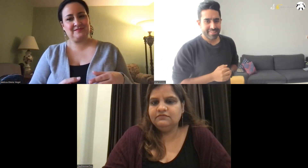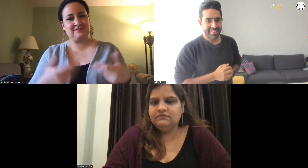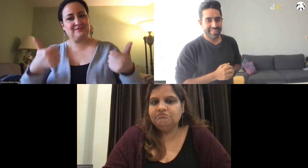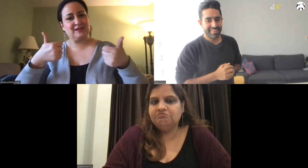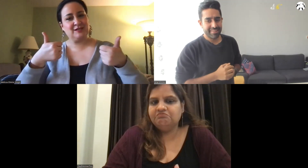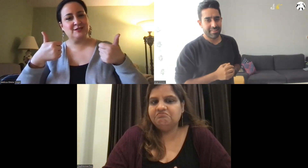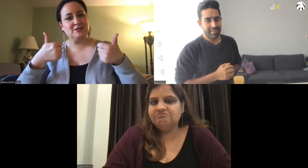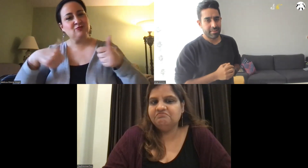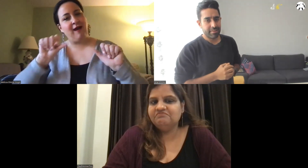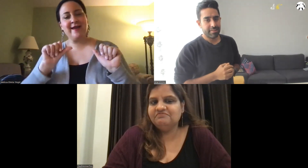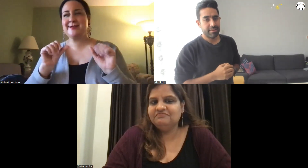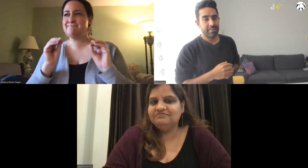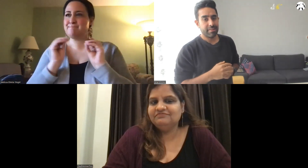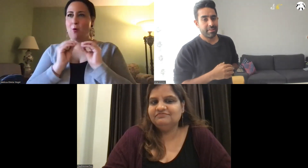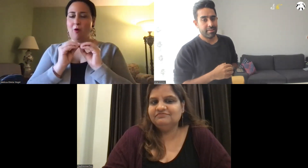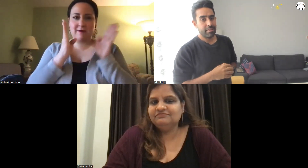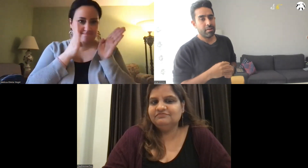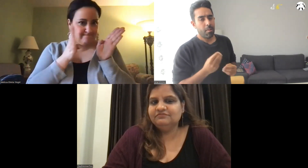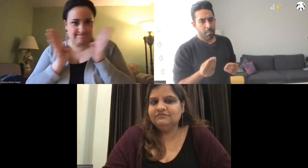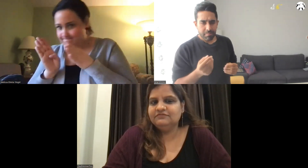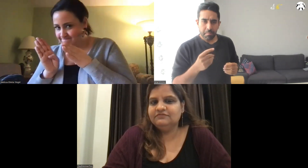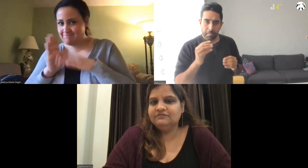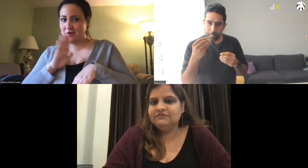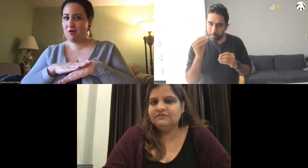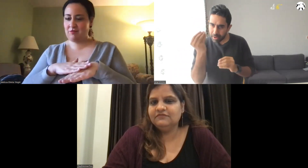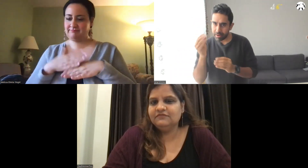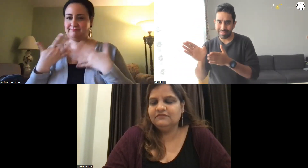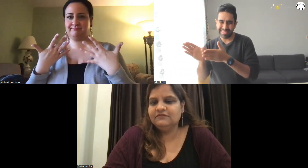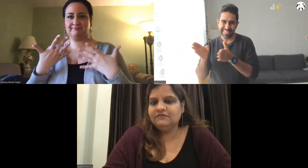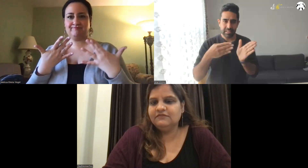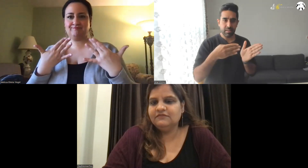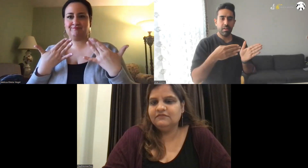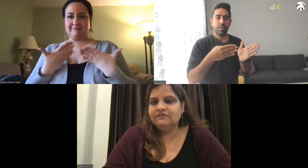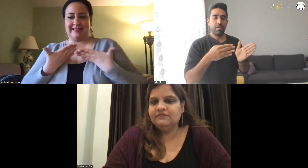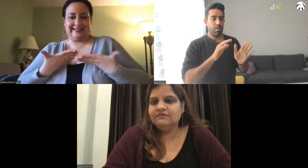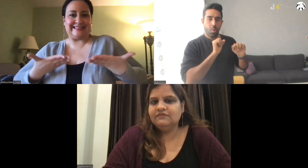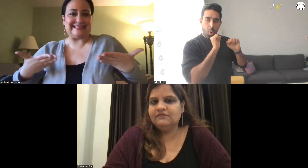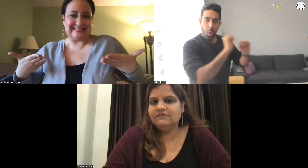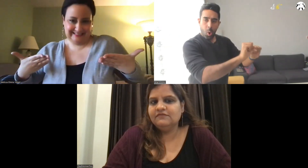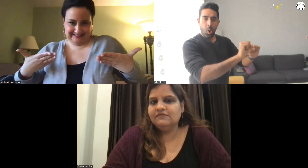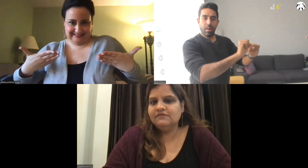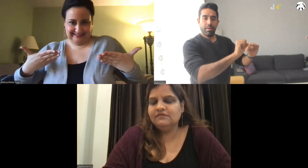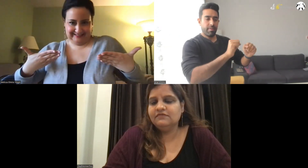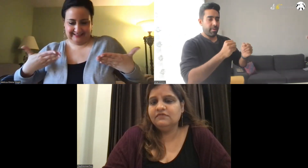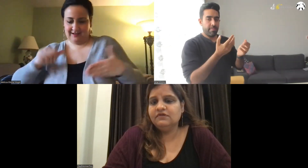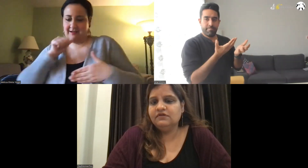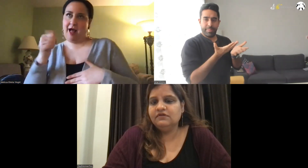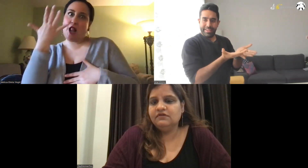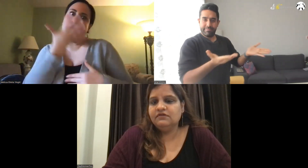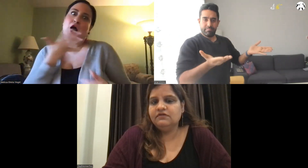So see, we can see that they're quite confident, and I too see like that. And I wanted to make